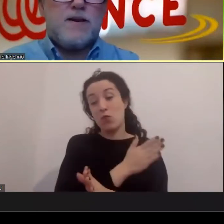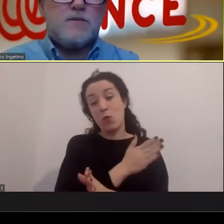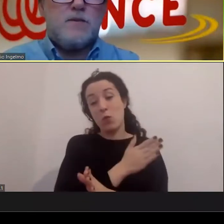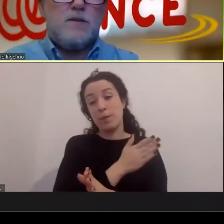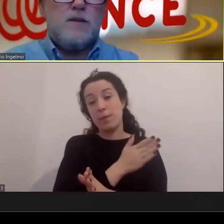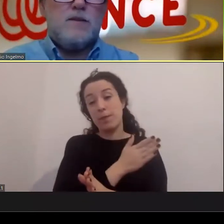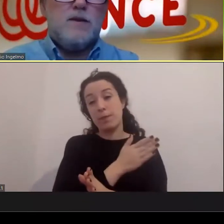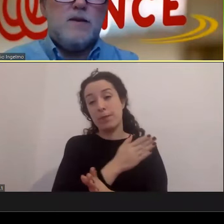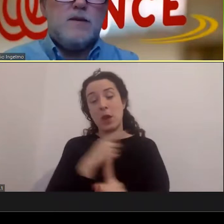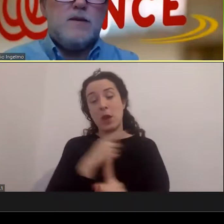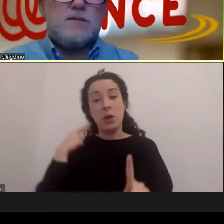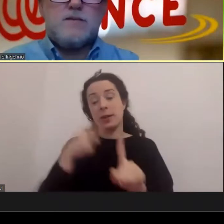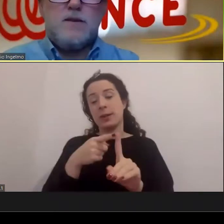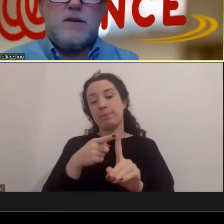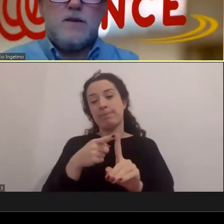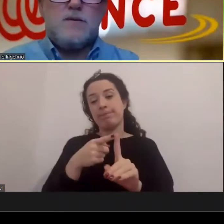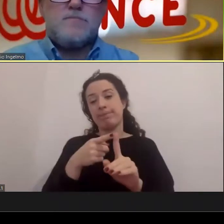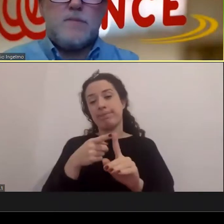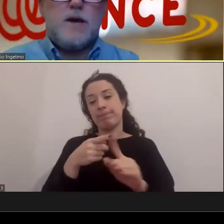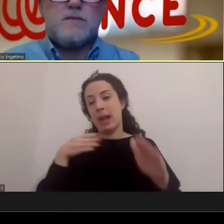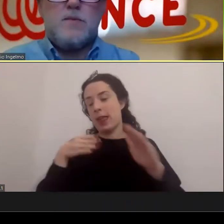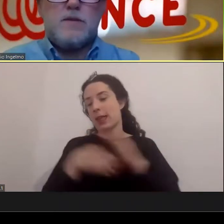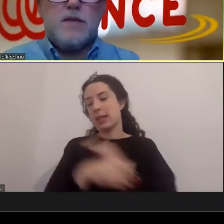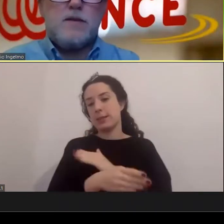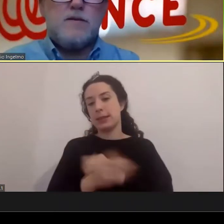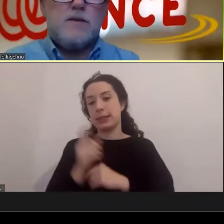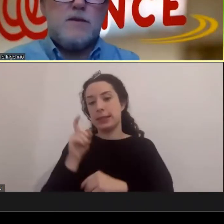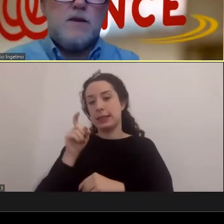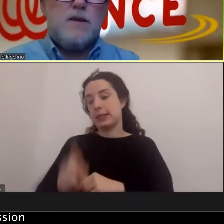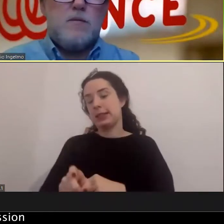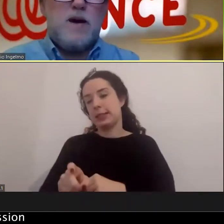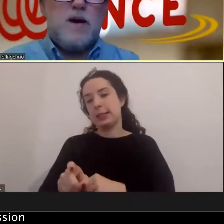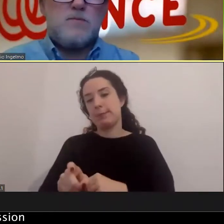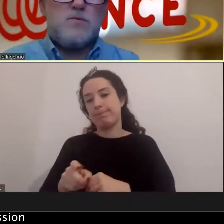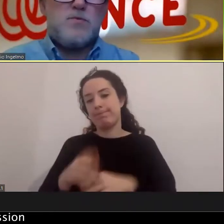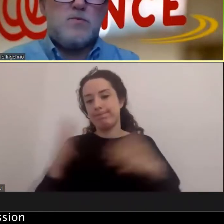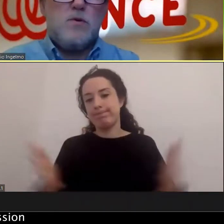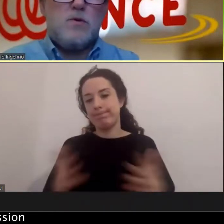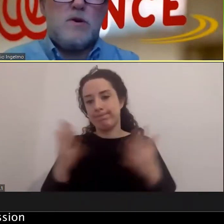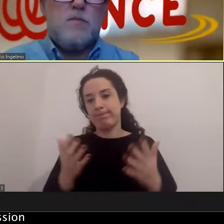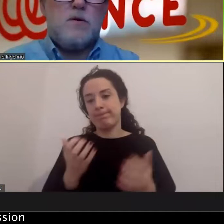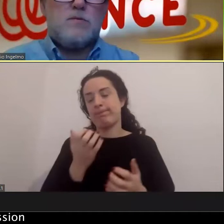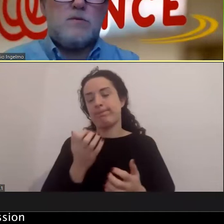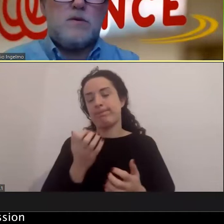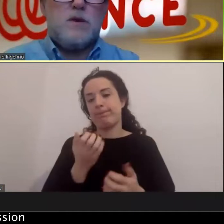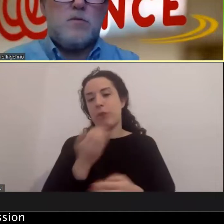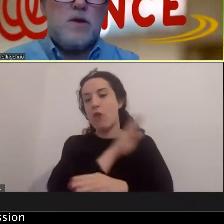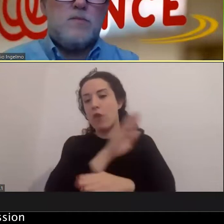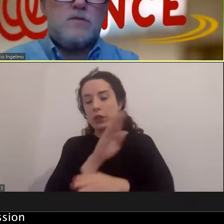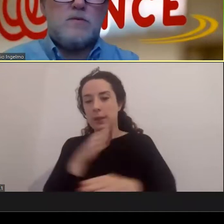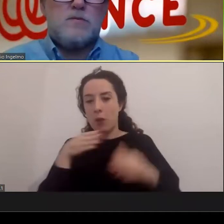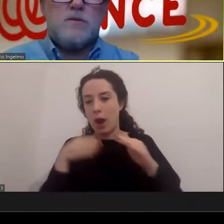on accessibility, such as ACCESSIBILITECH. But to talk about